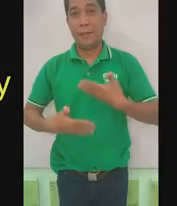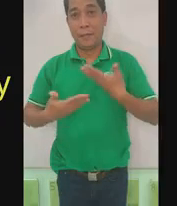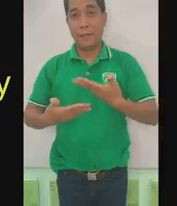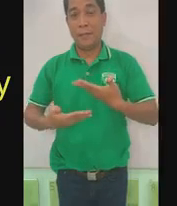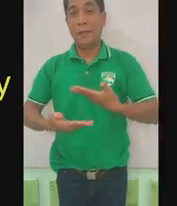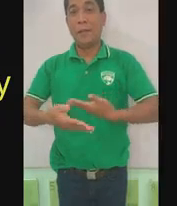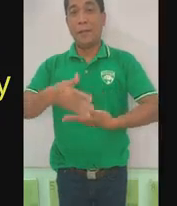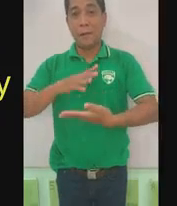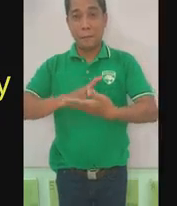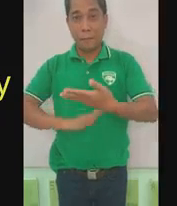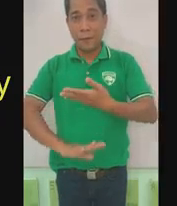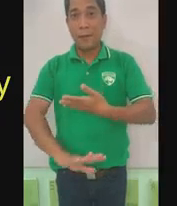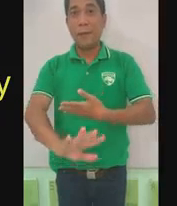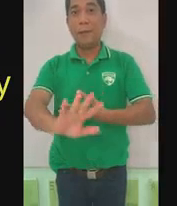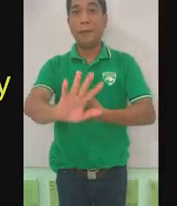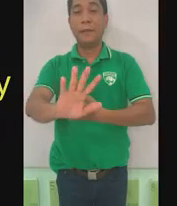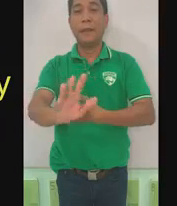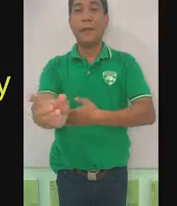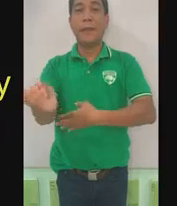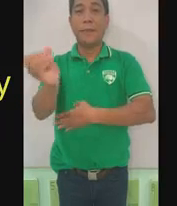happy birthday